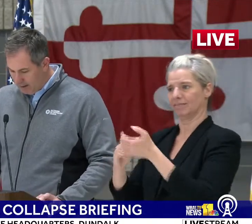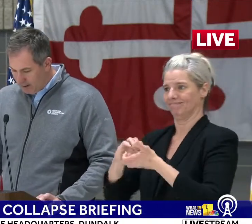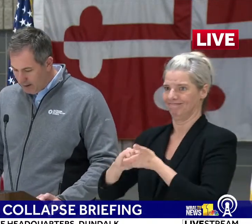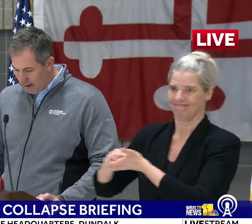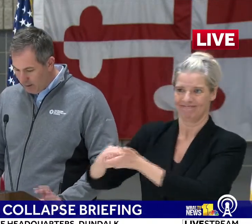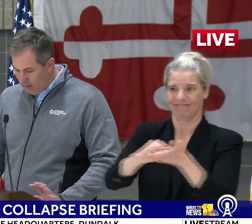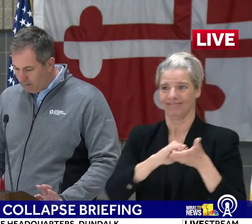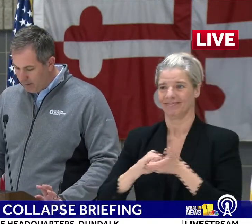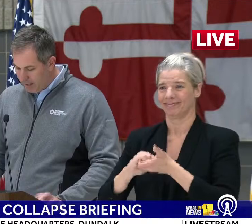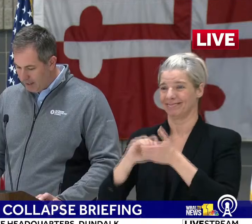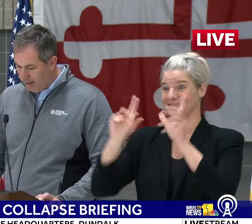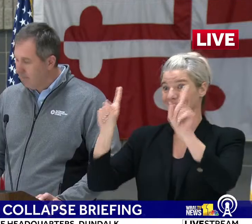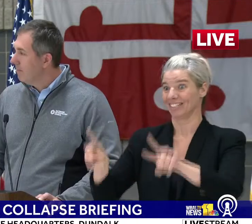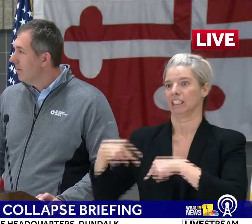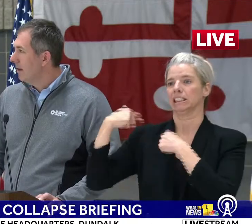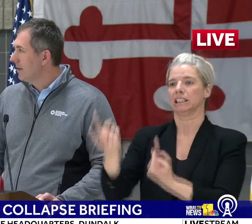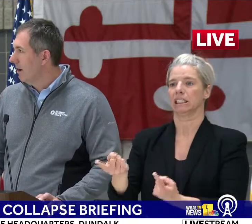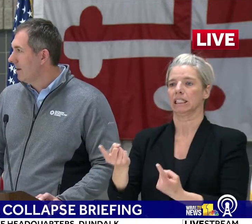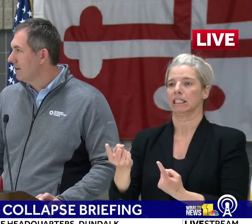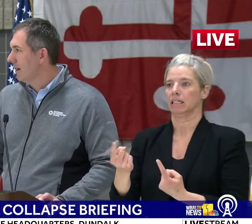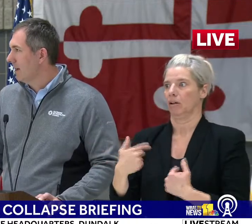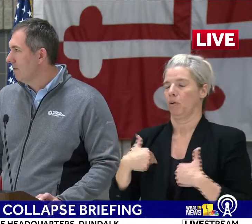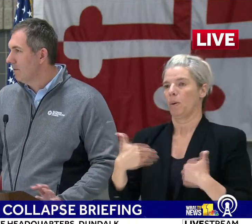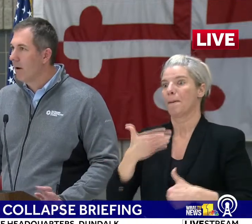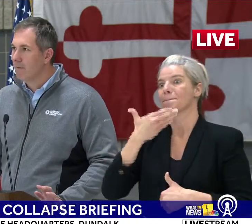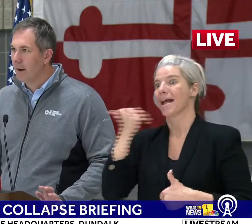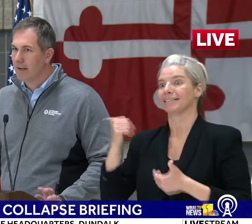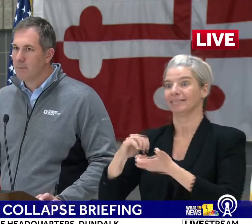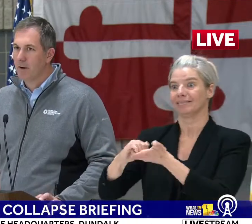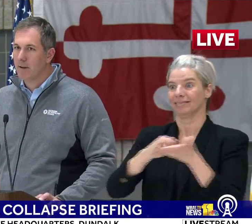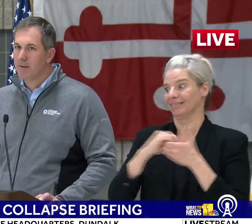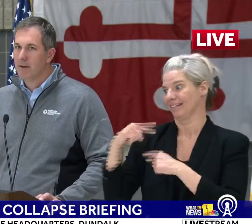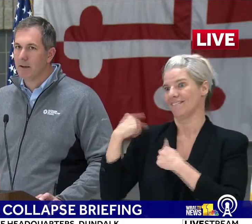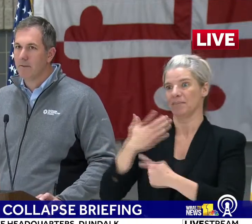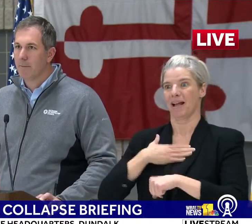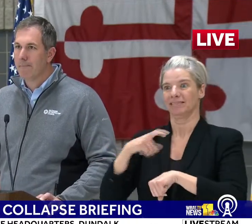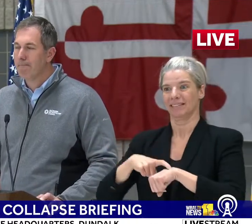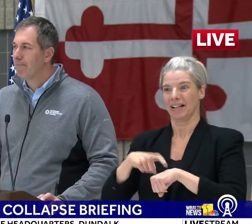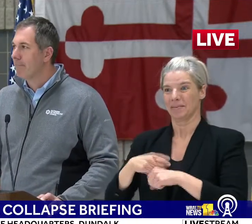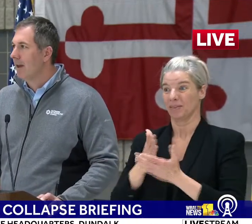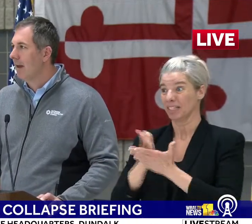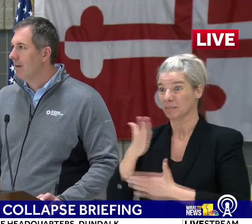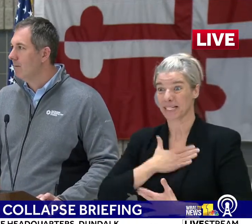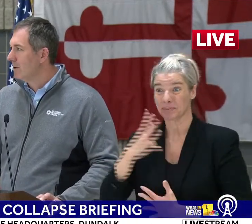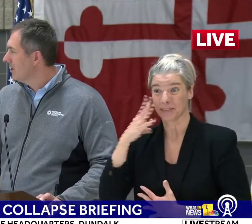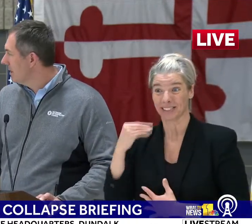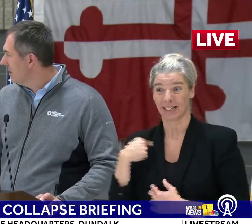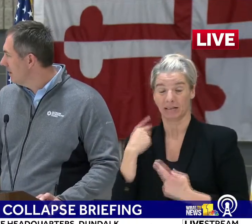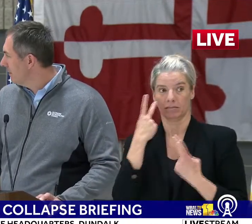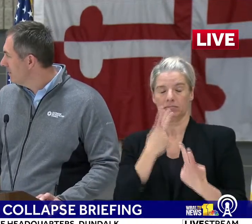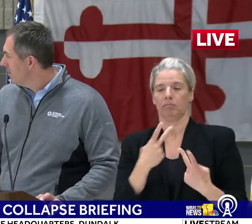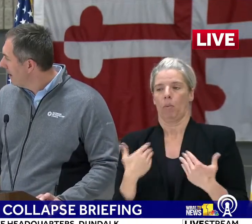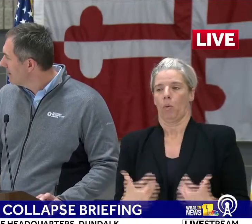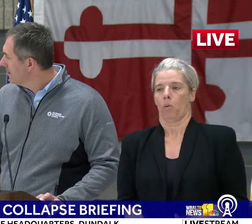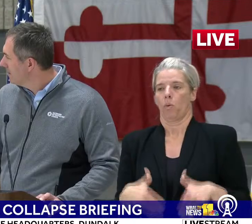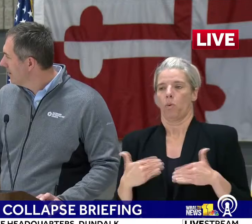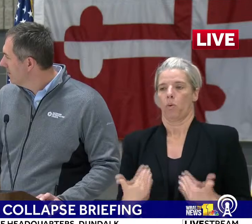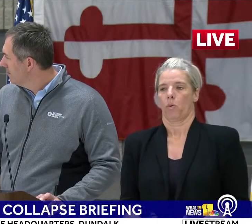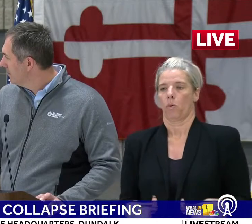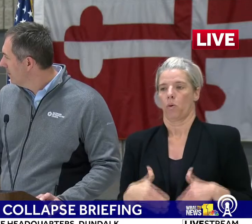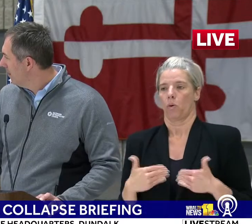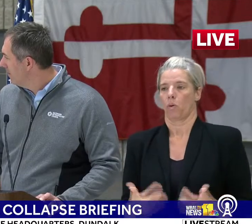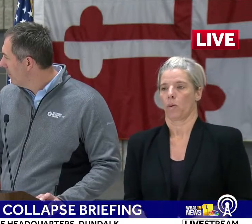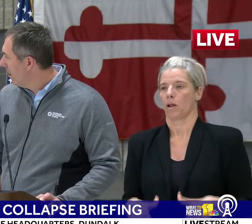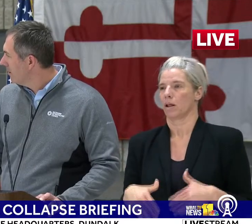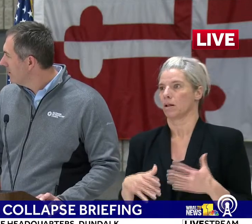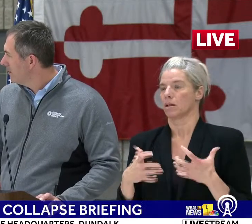ever seen in all of my time as county executive and through all of my experience in government. And we're seeing the difference it makes.